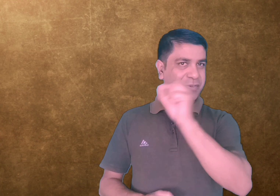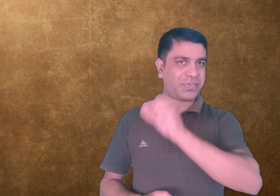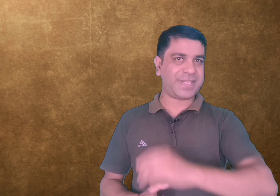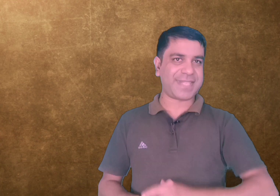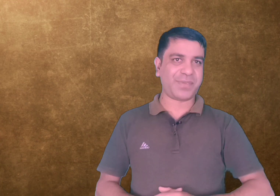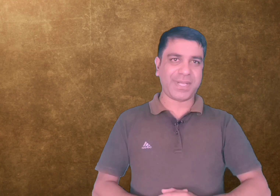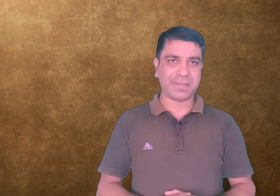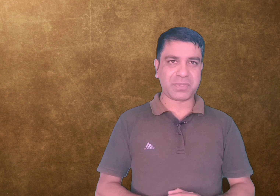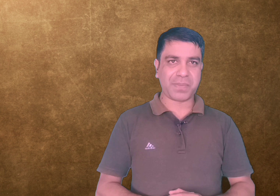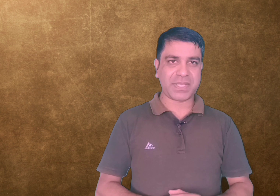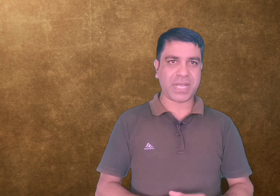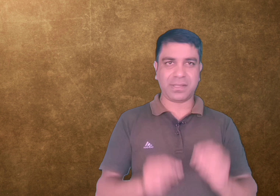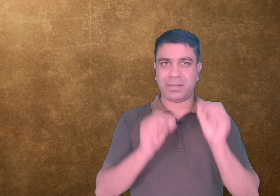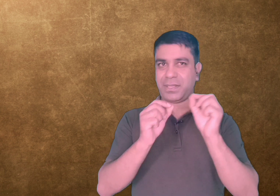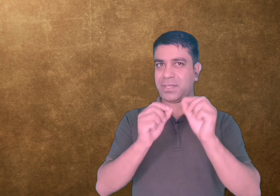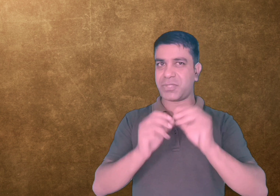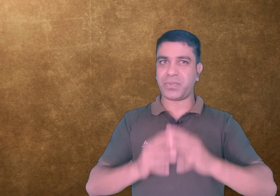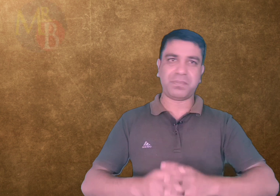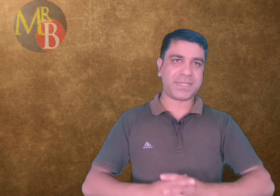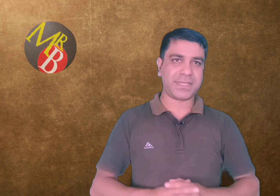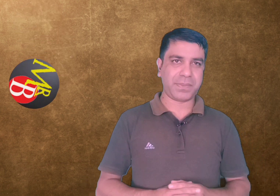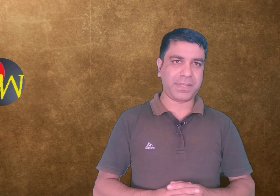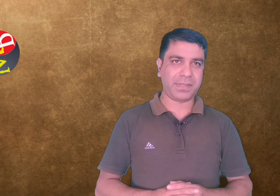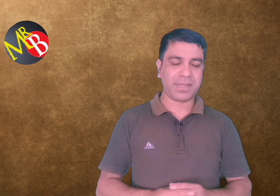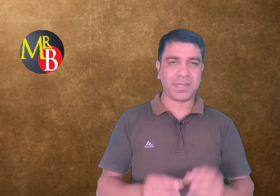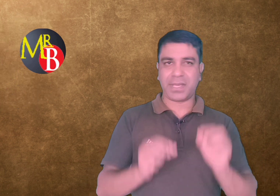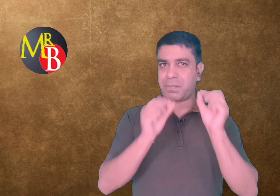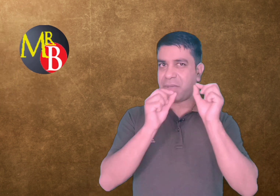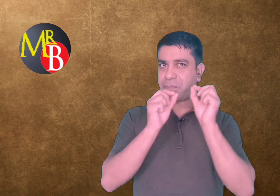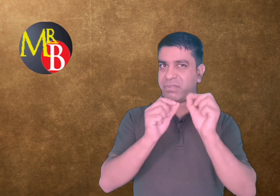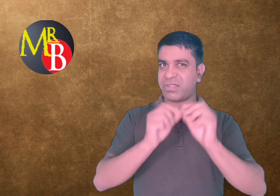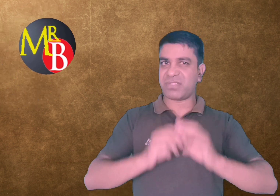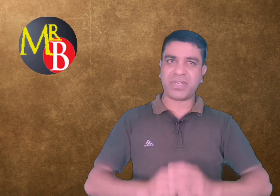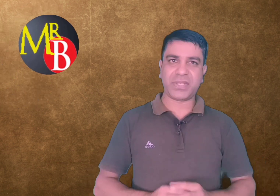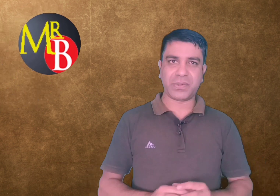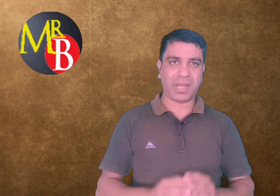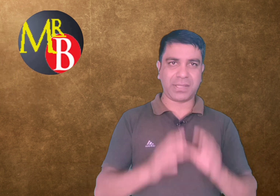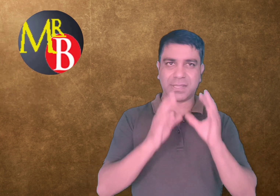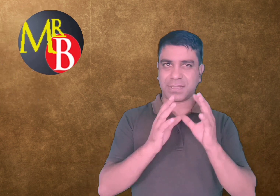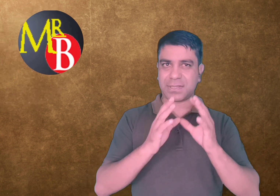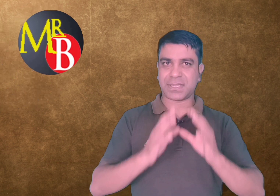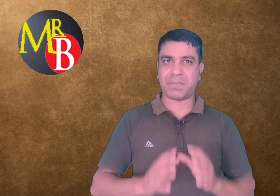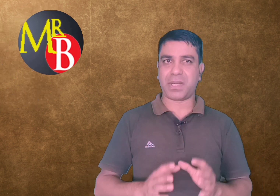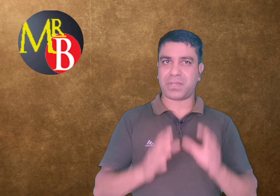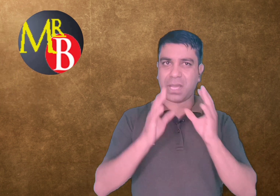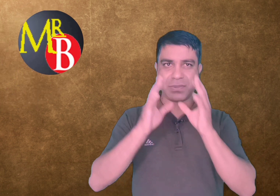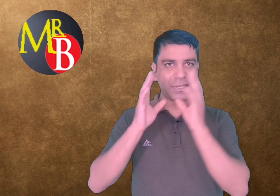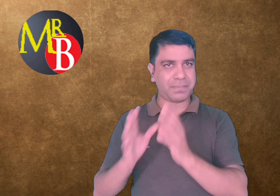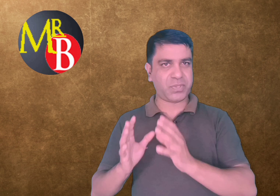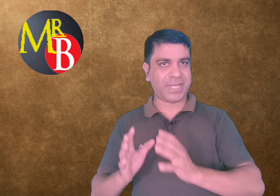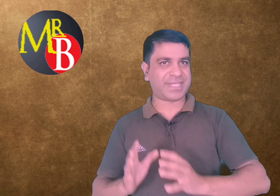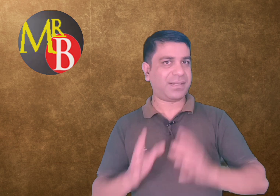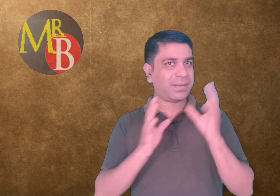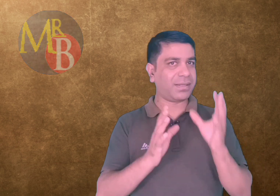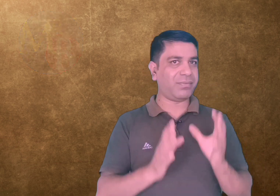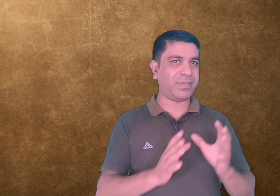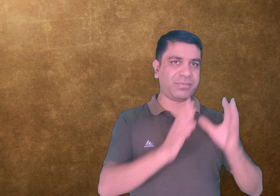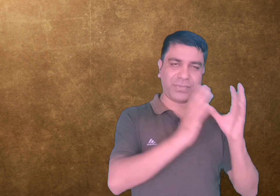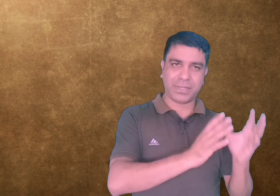Hello friends and welcome to my channel English with Mr. B. In my previous video, I discussed about how subjects agree with